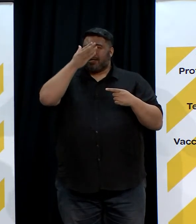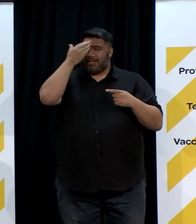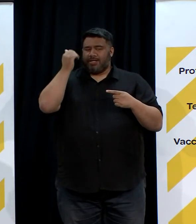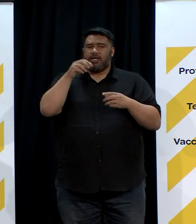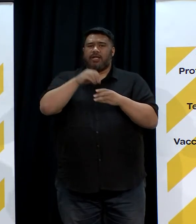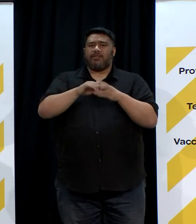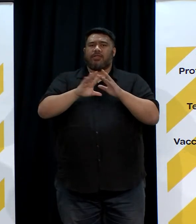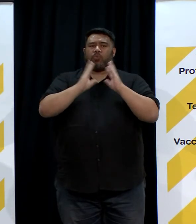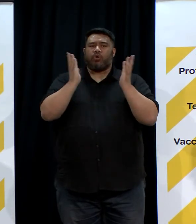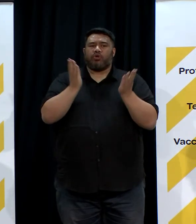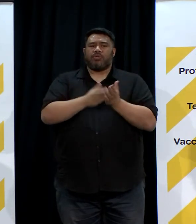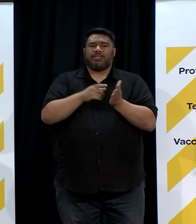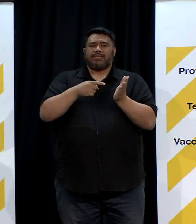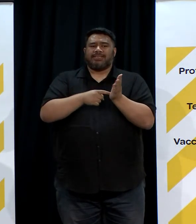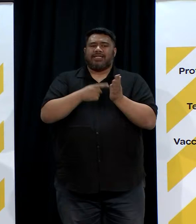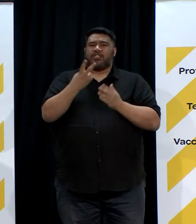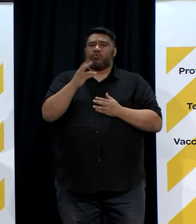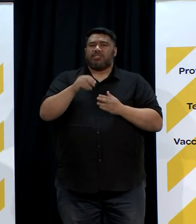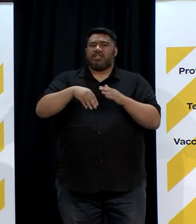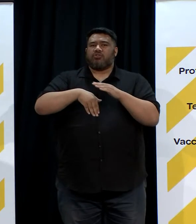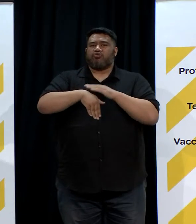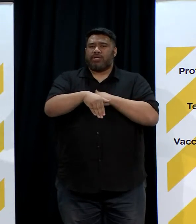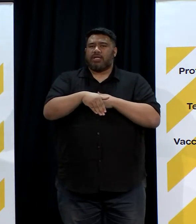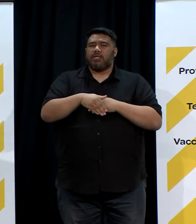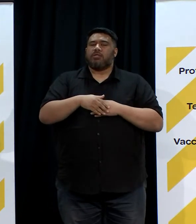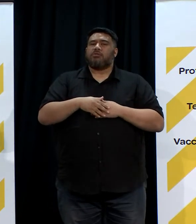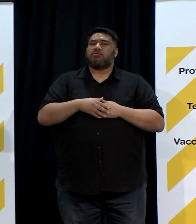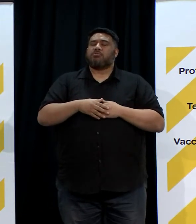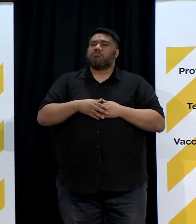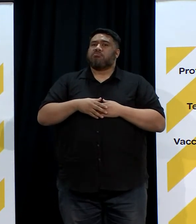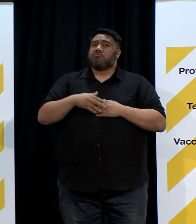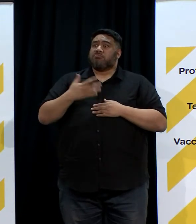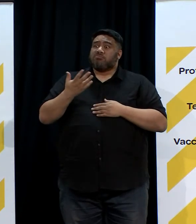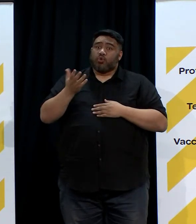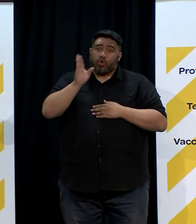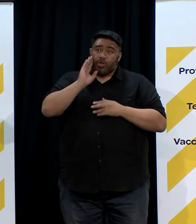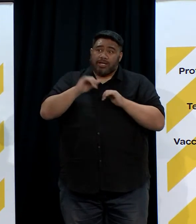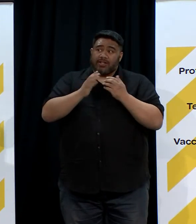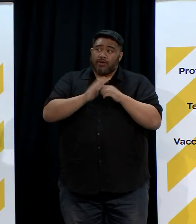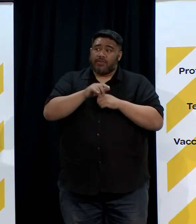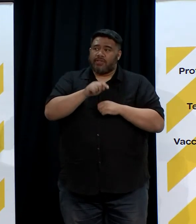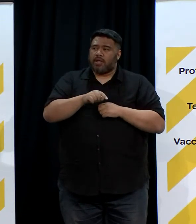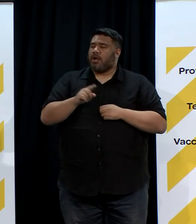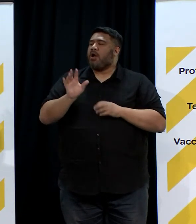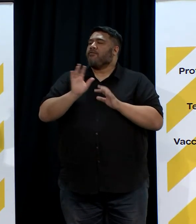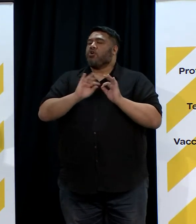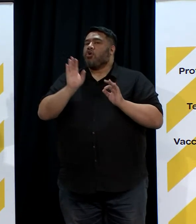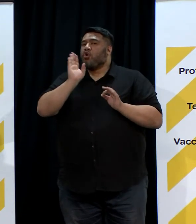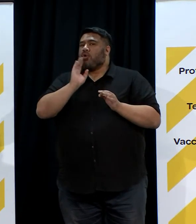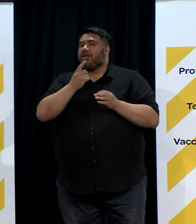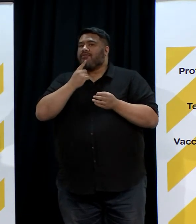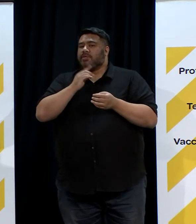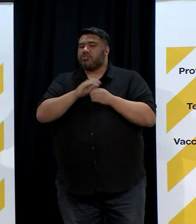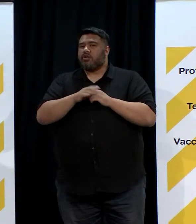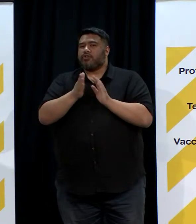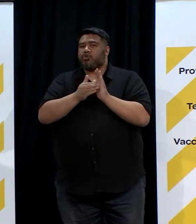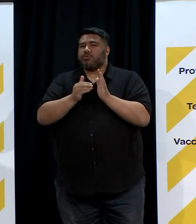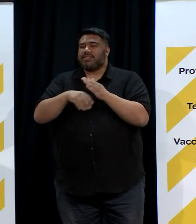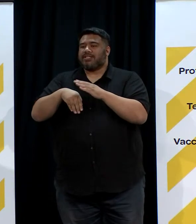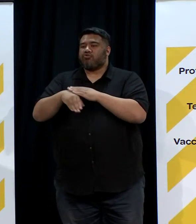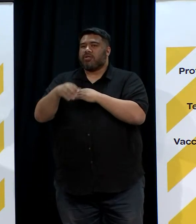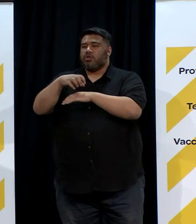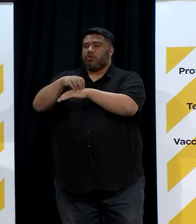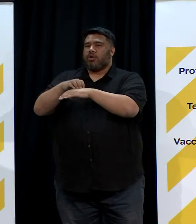you think that match should go ahead? I haven't had any information as to the way that New Zealand cricket is looking at that. I've been following